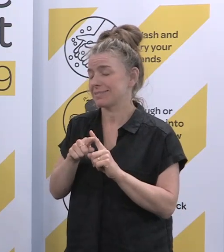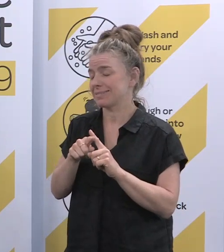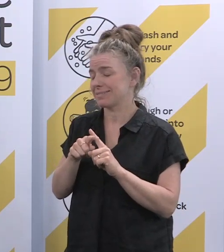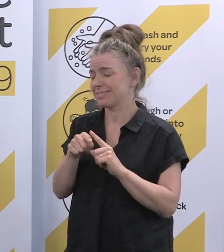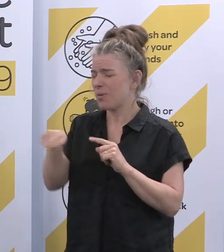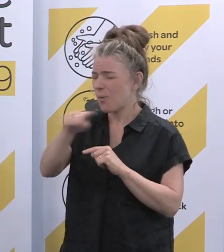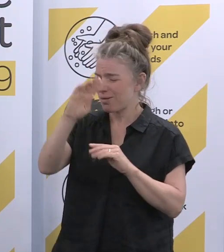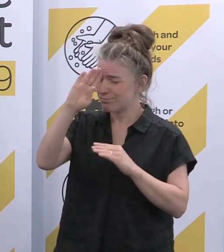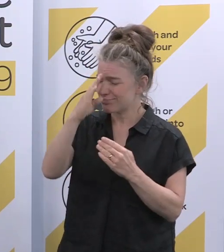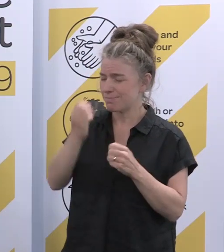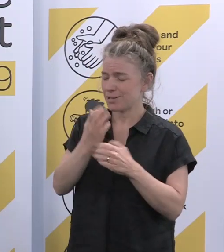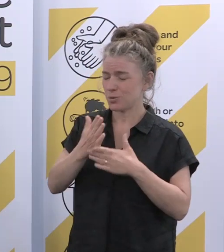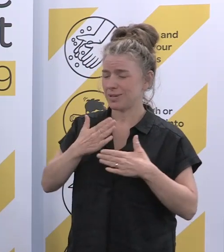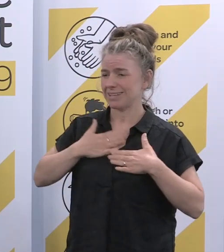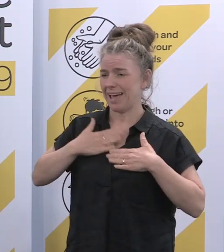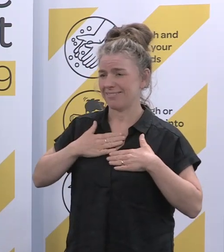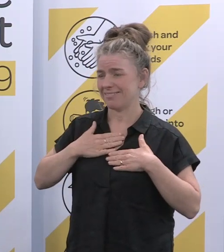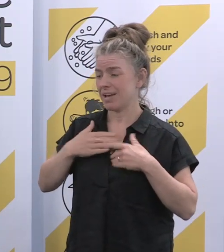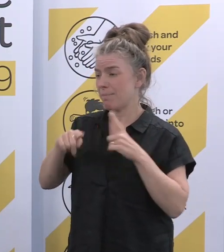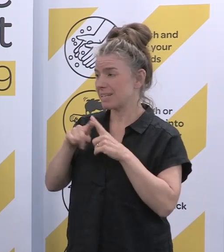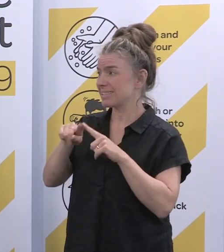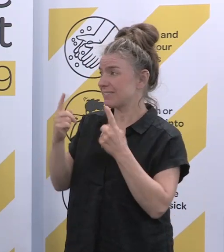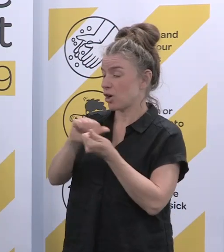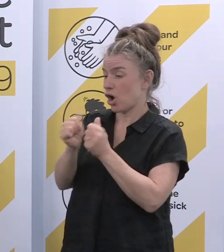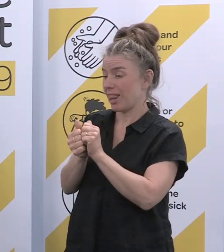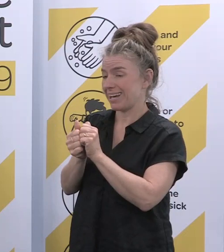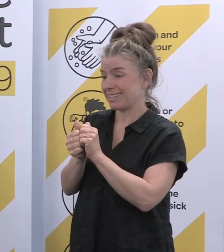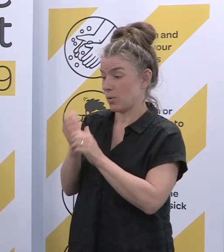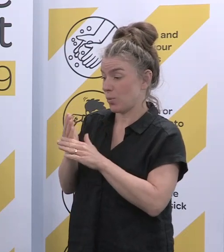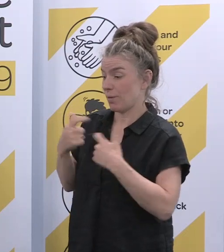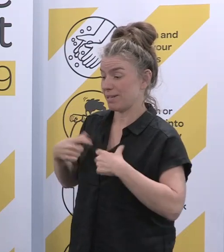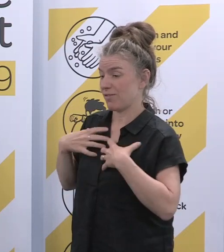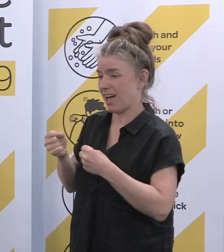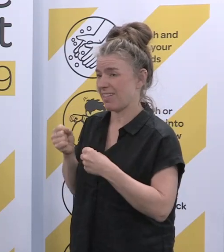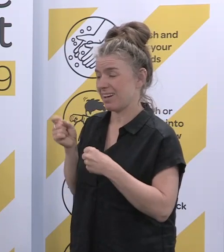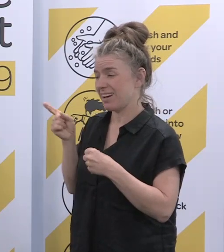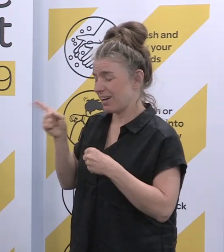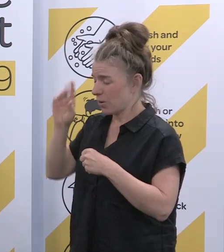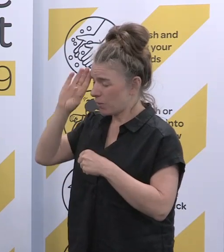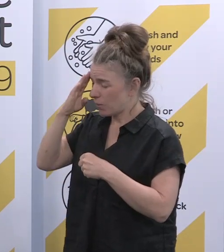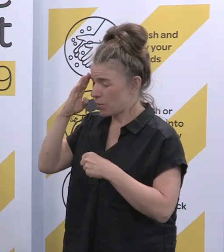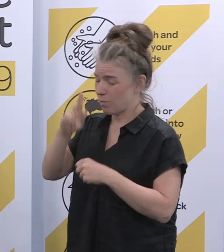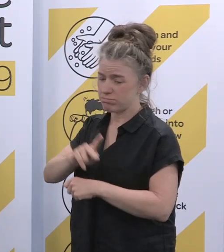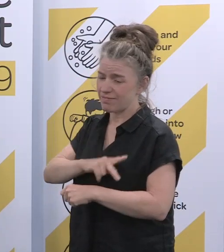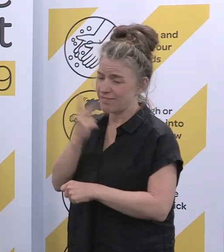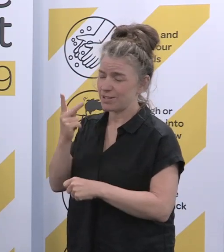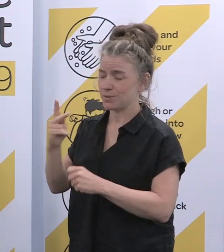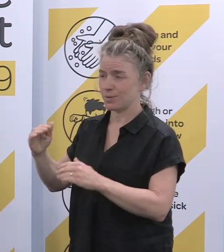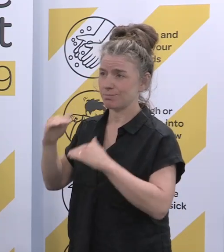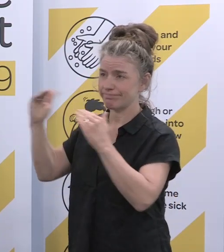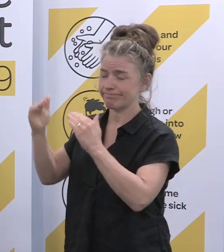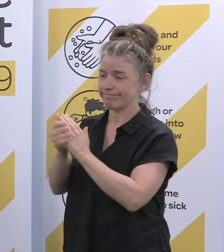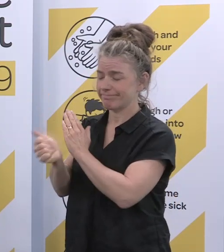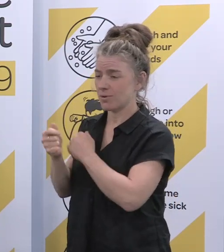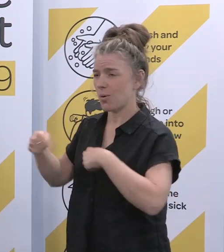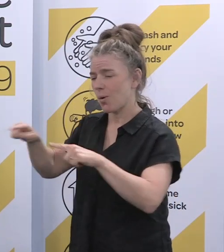health professional colleagues in the health system, whose work has probably just started, but they are incredibly dedicated, highly professional, and they are